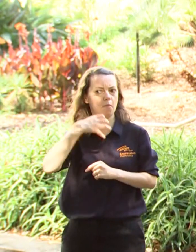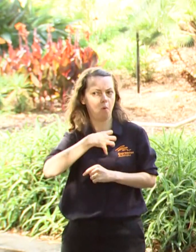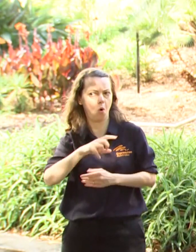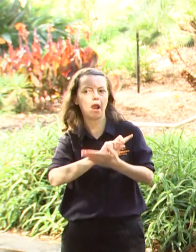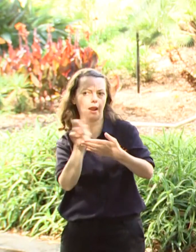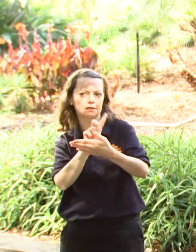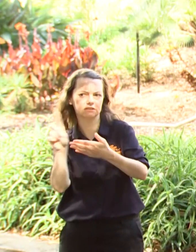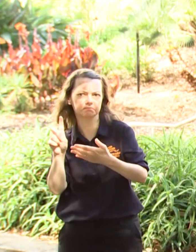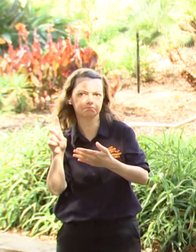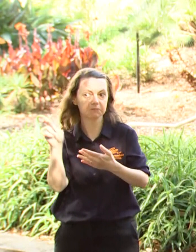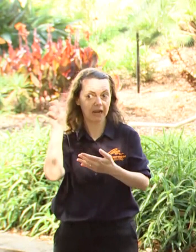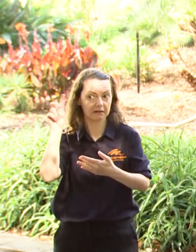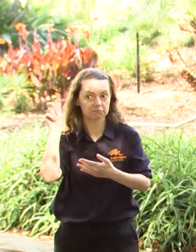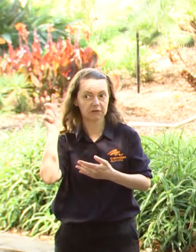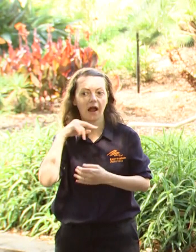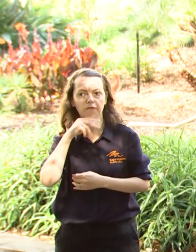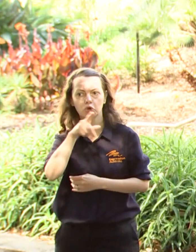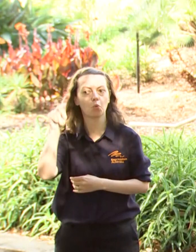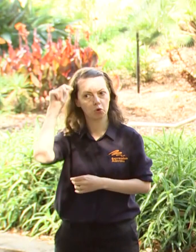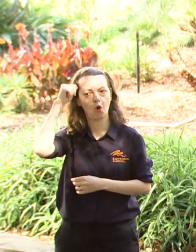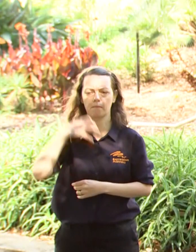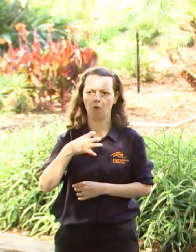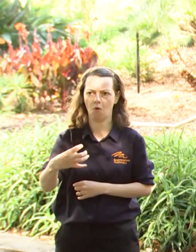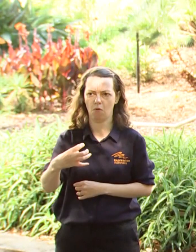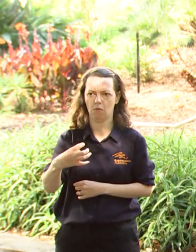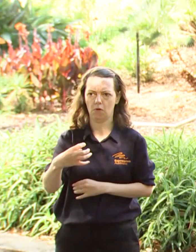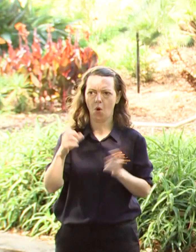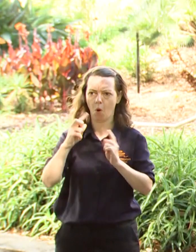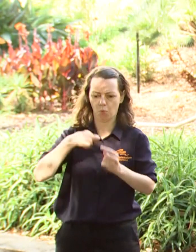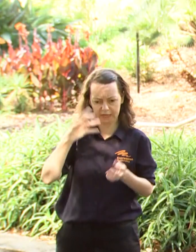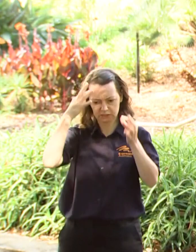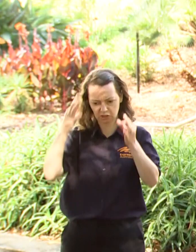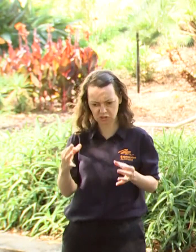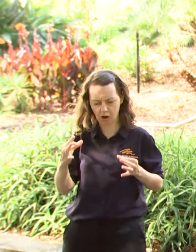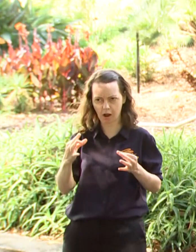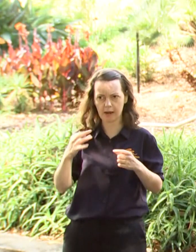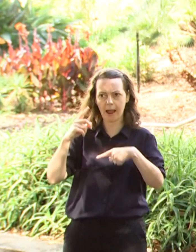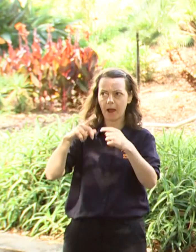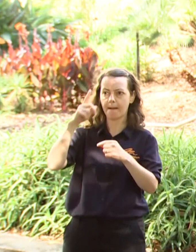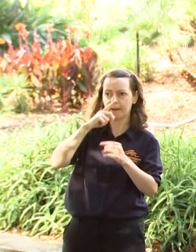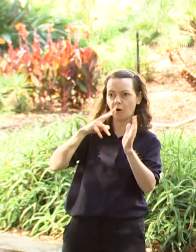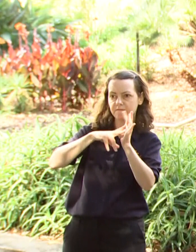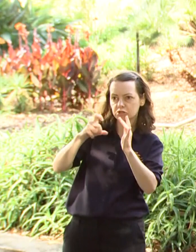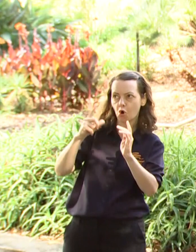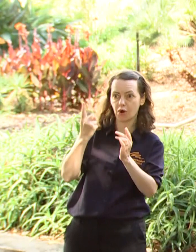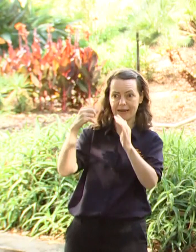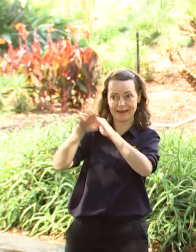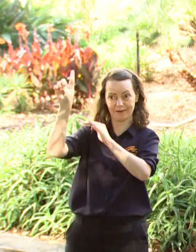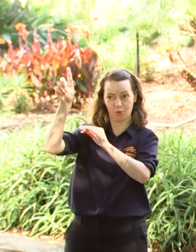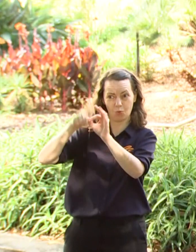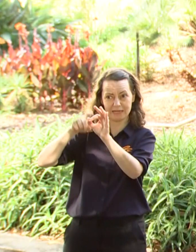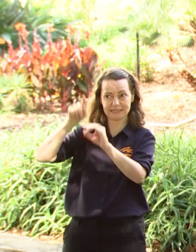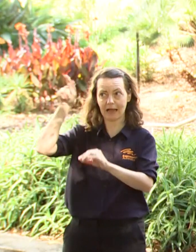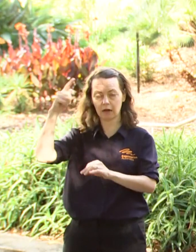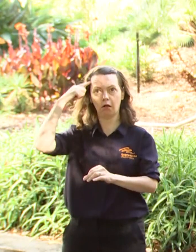and hopefully in the next few hours we'll have absolute clarity for everybody from Victoria in Queensland. Anyone who wanted to travel to Queensland and had